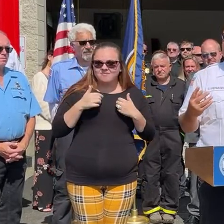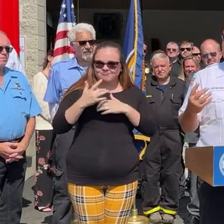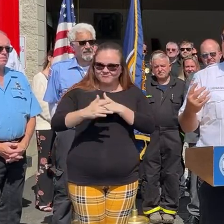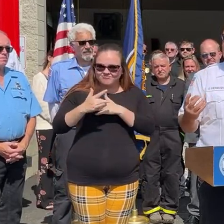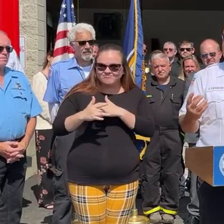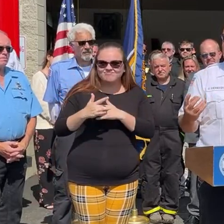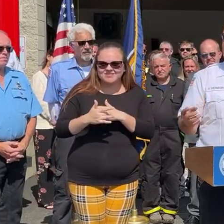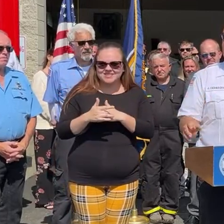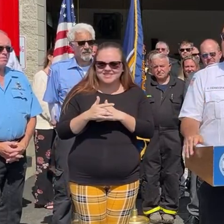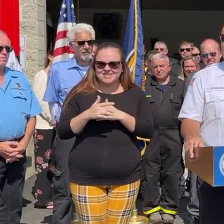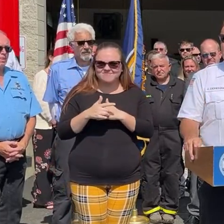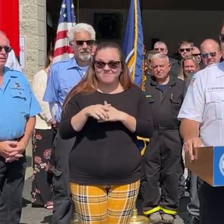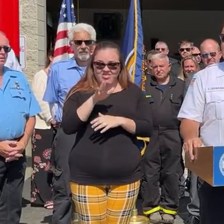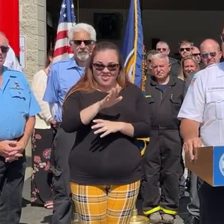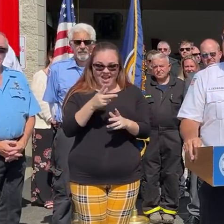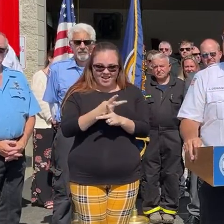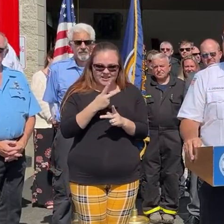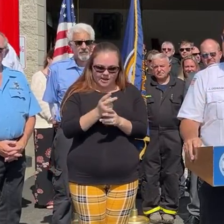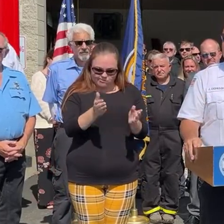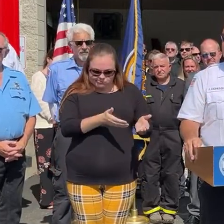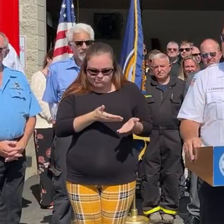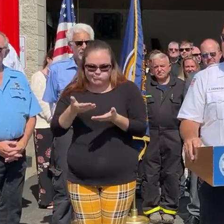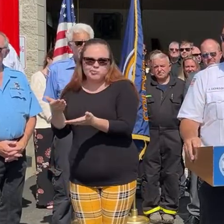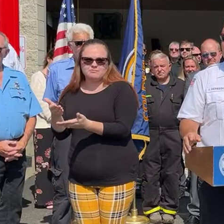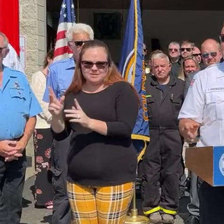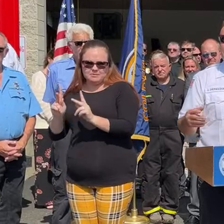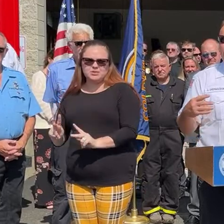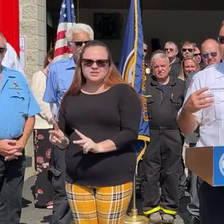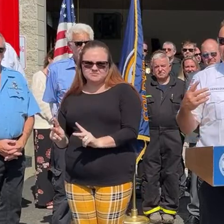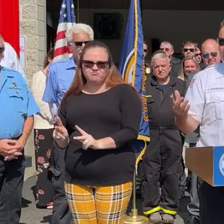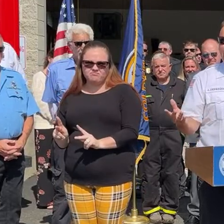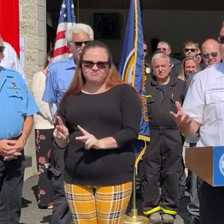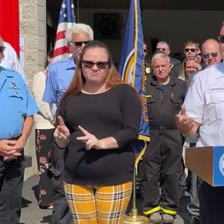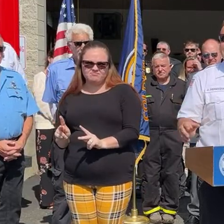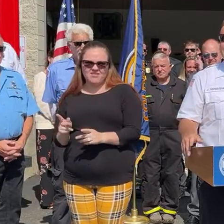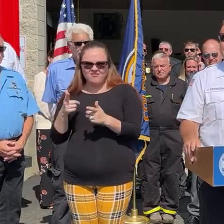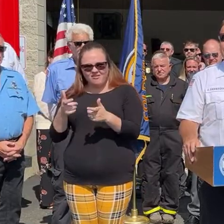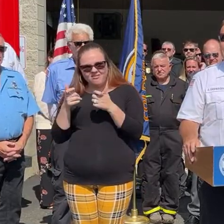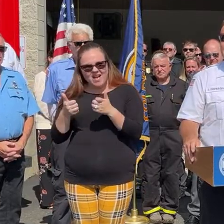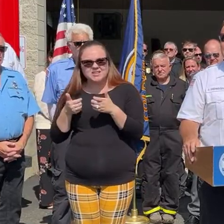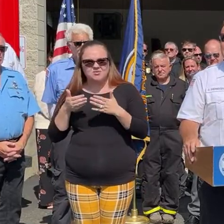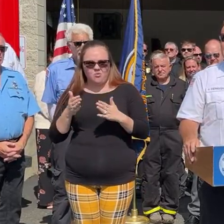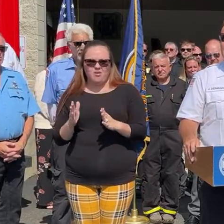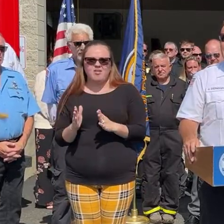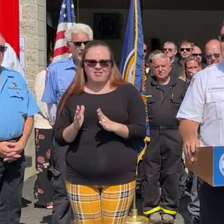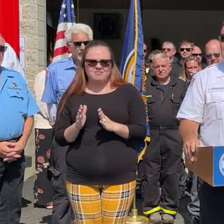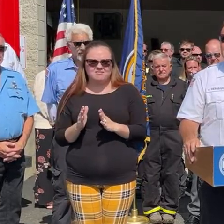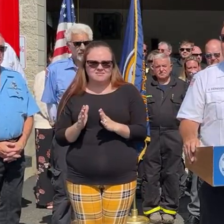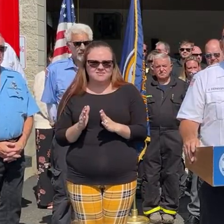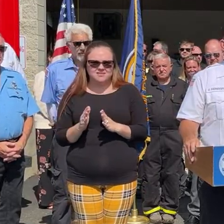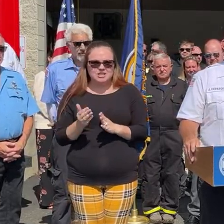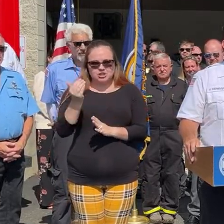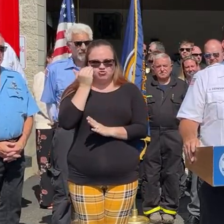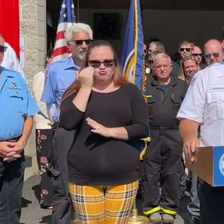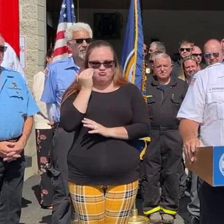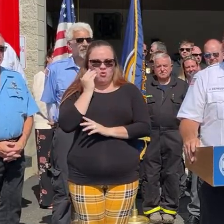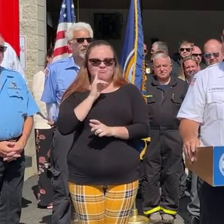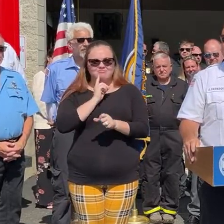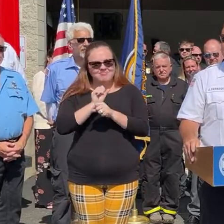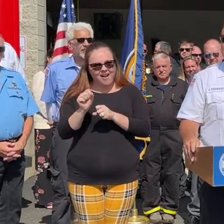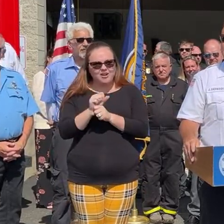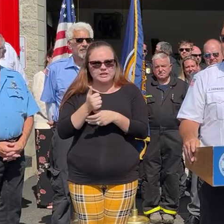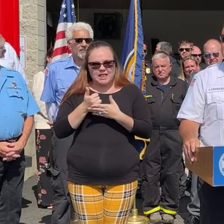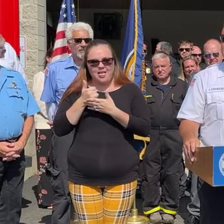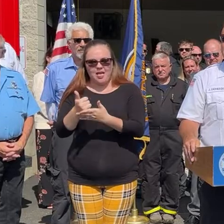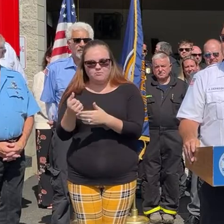availability to get that care to the person in a more expedited manner and to know that we have